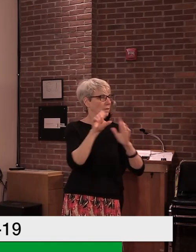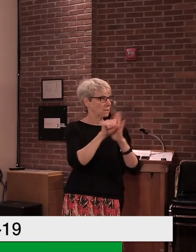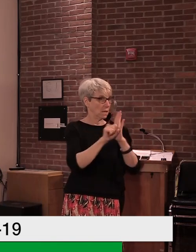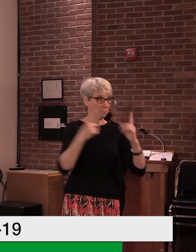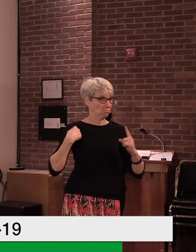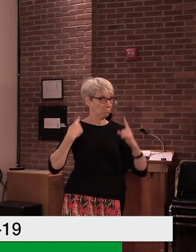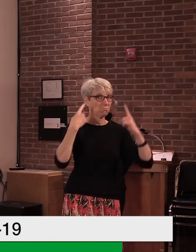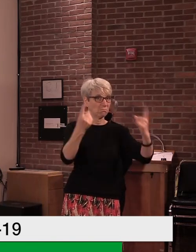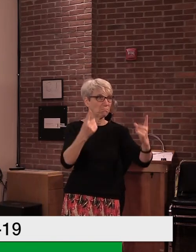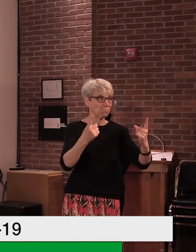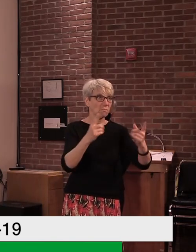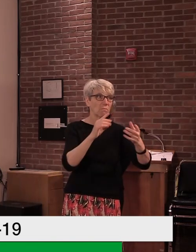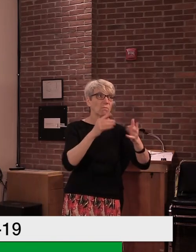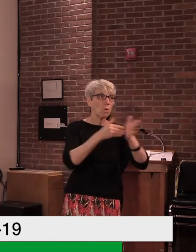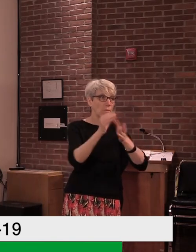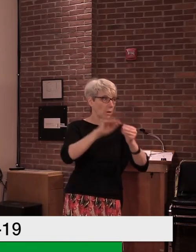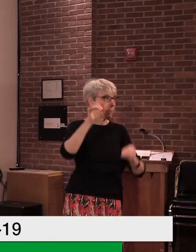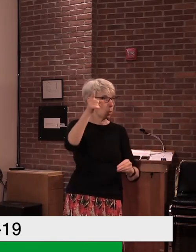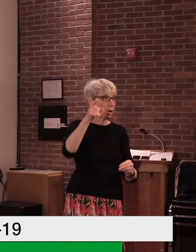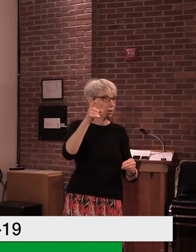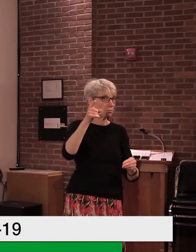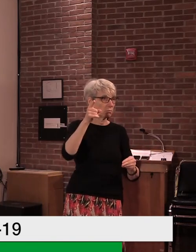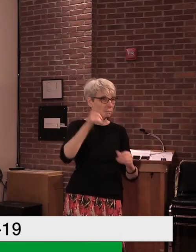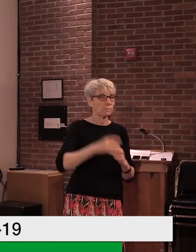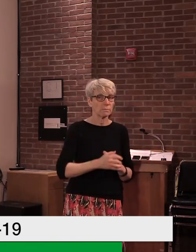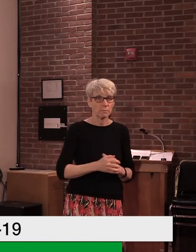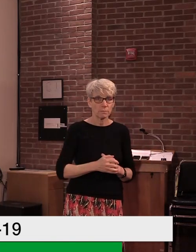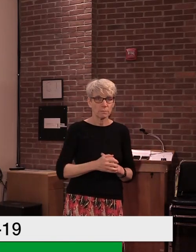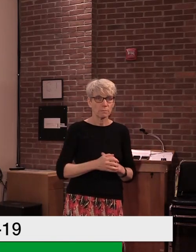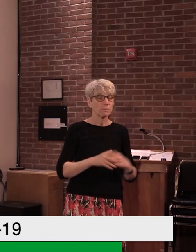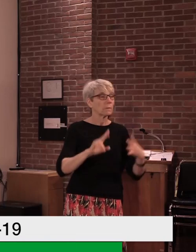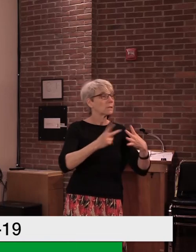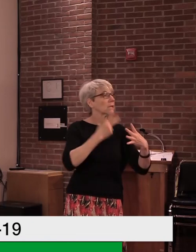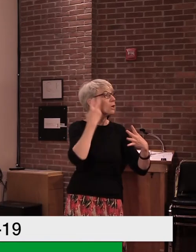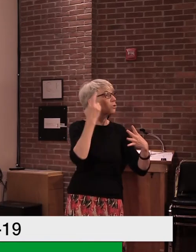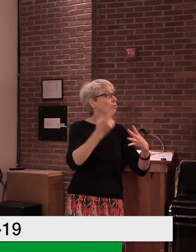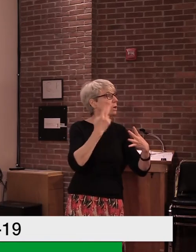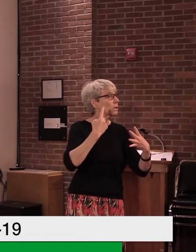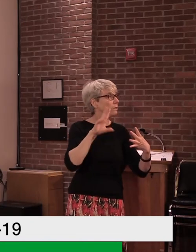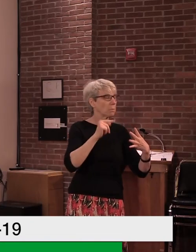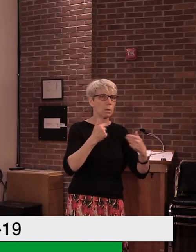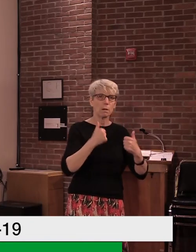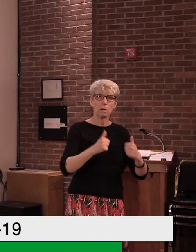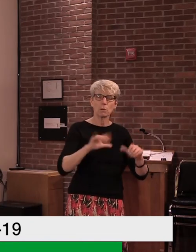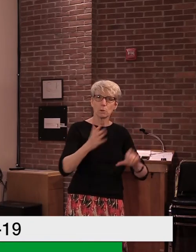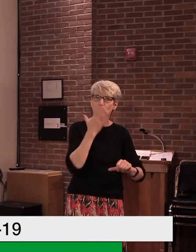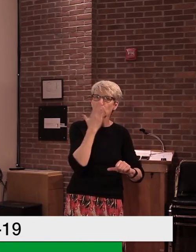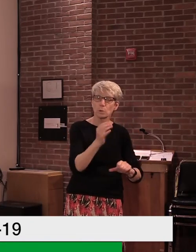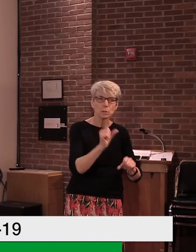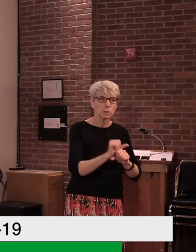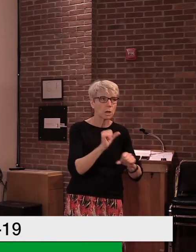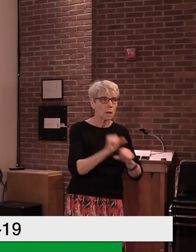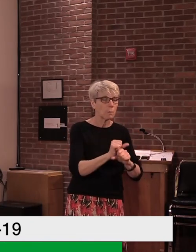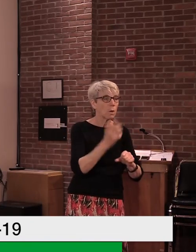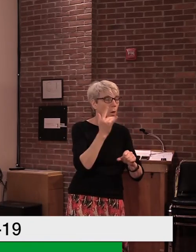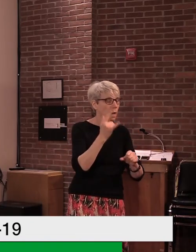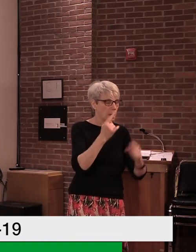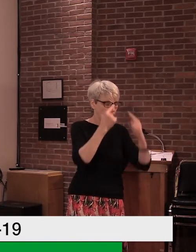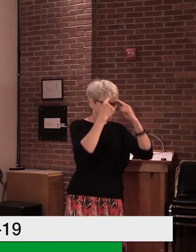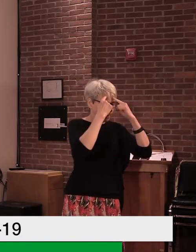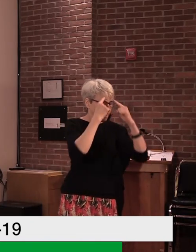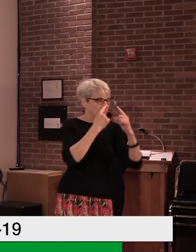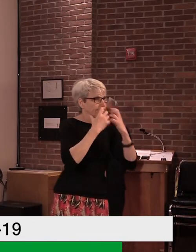first. Second, our belief in a policy of protecting the most